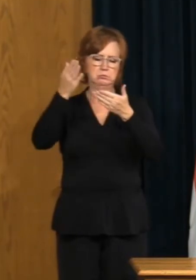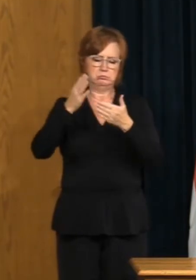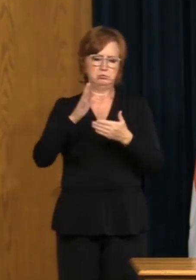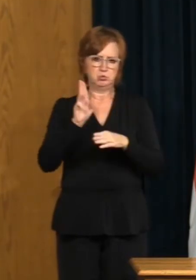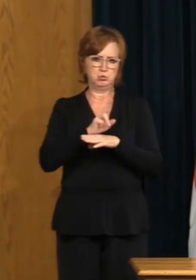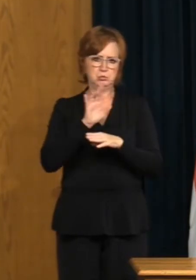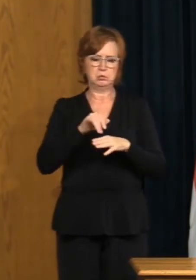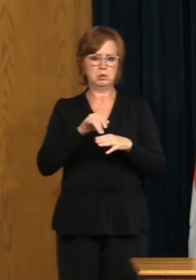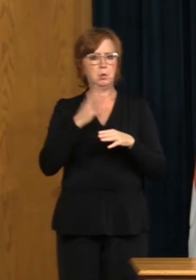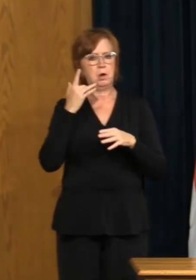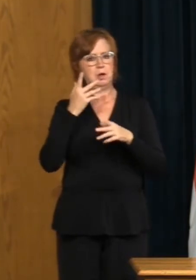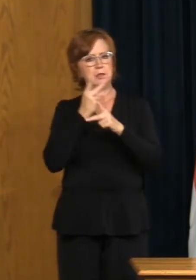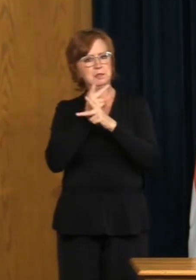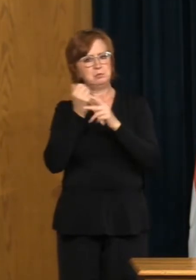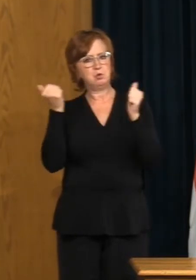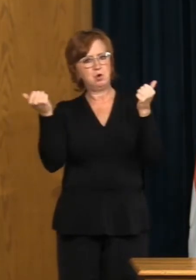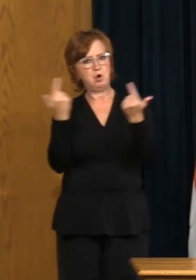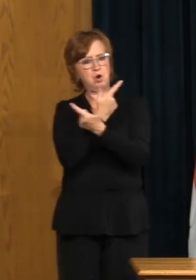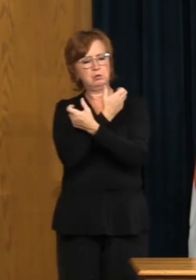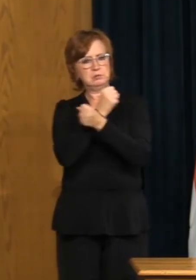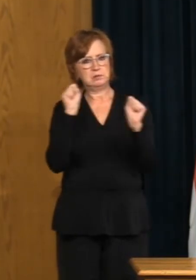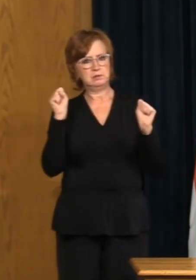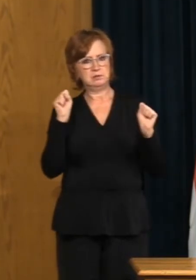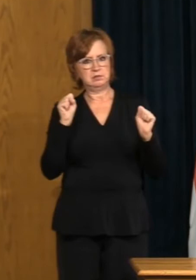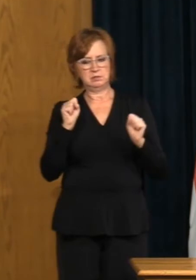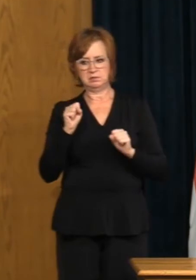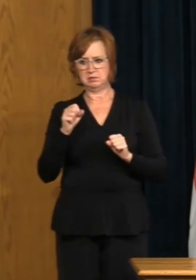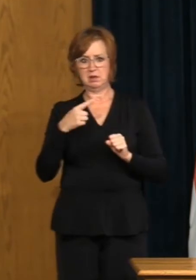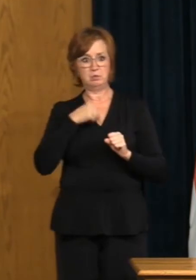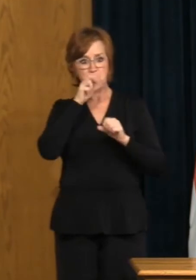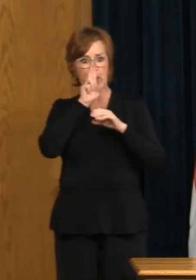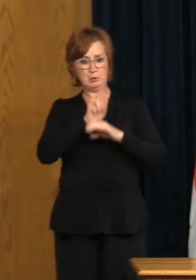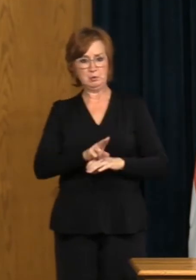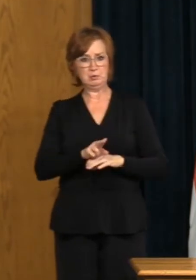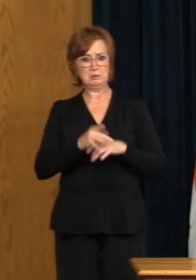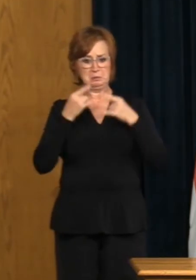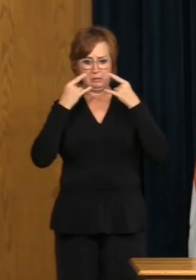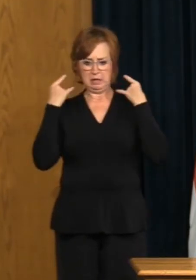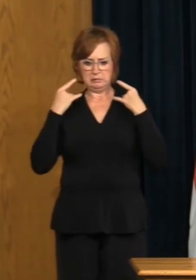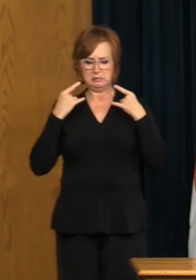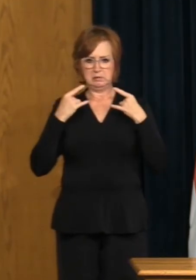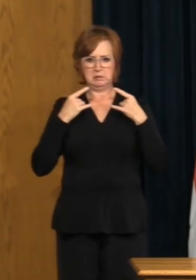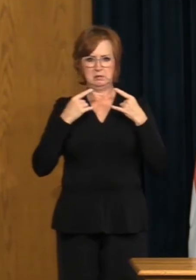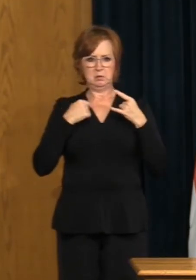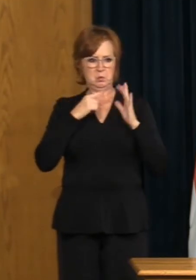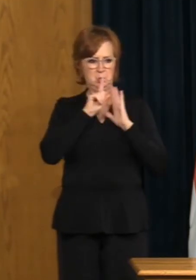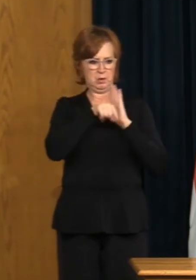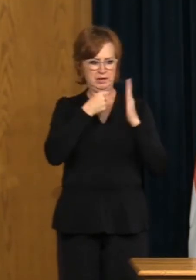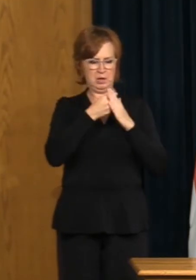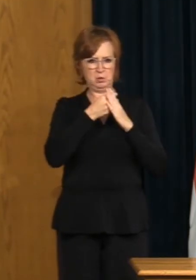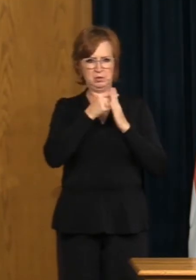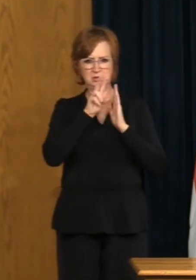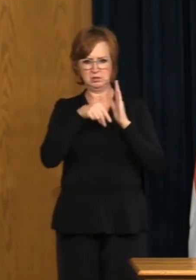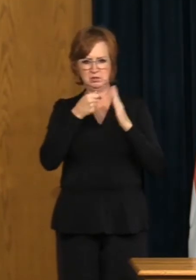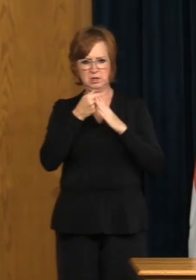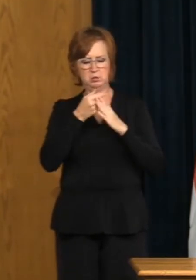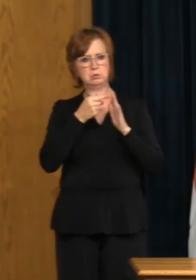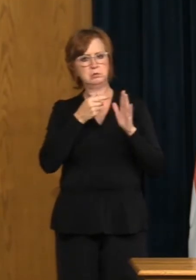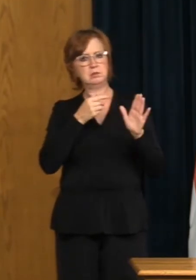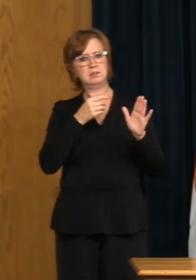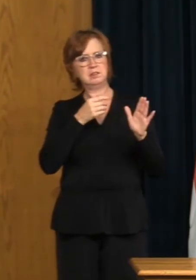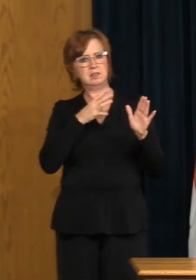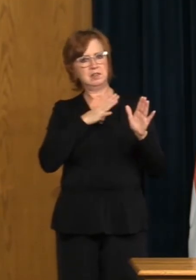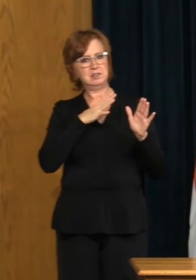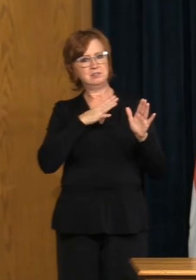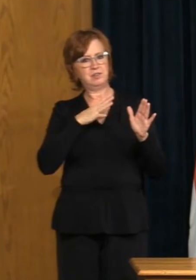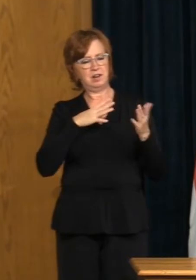that keeps everyone safe. And for people who aren't used to wearing a mask, certainly having it on for an hour or two indoors, I think is good.